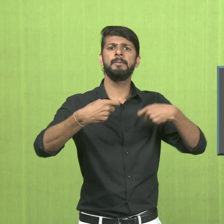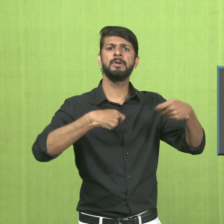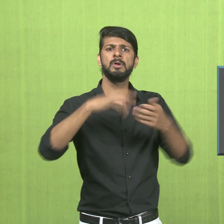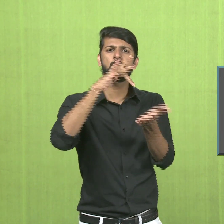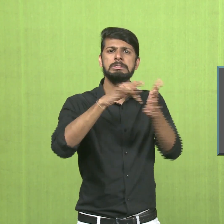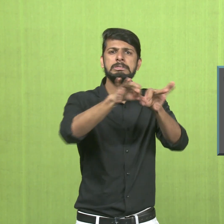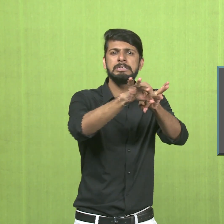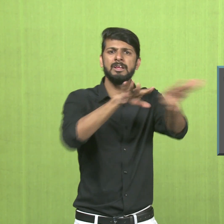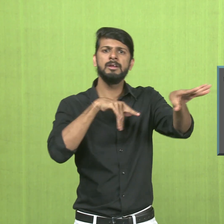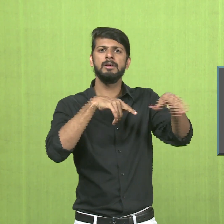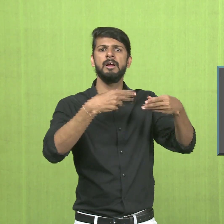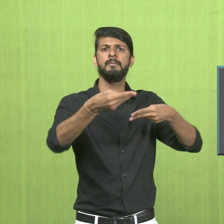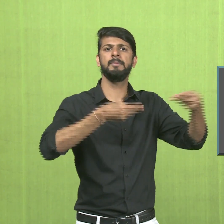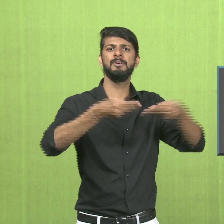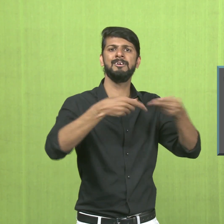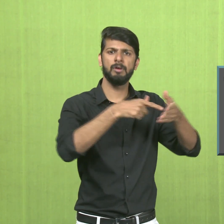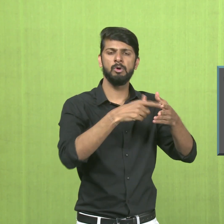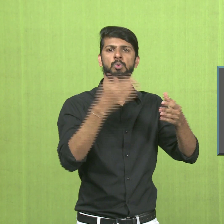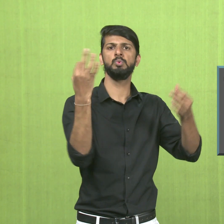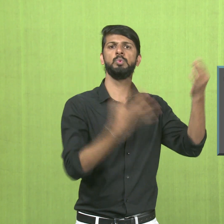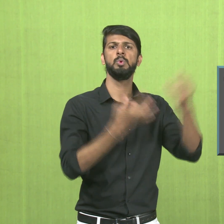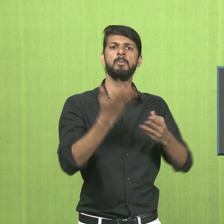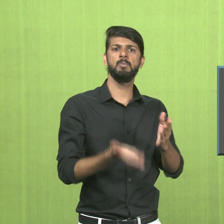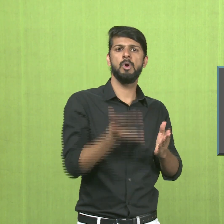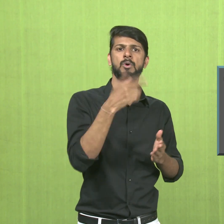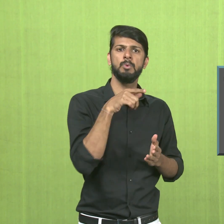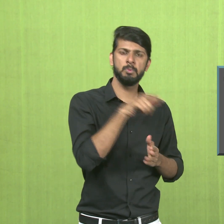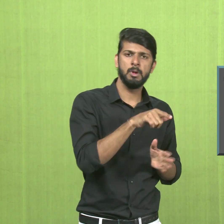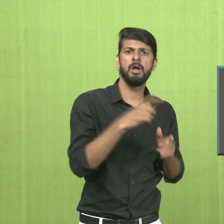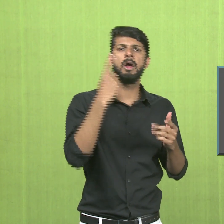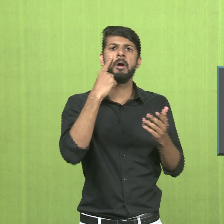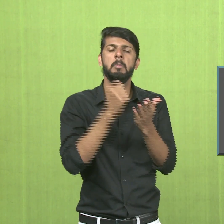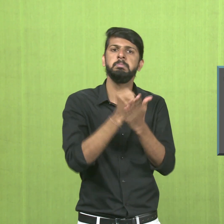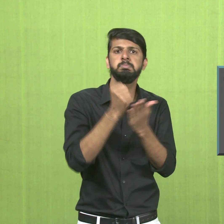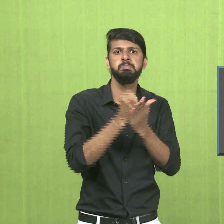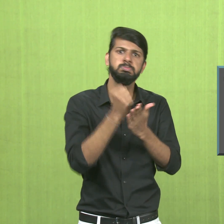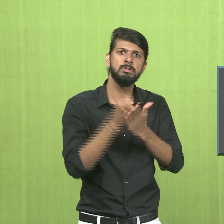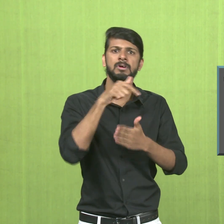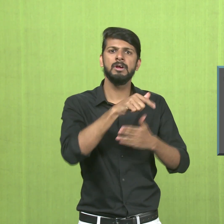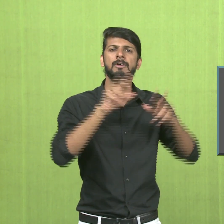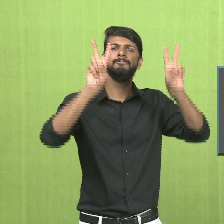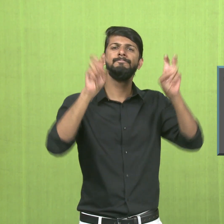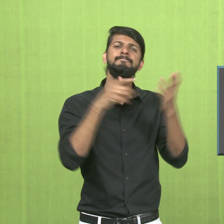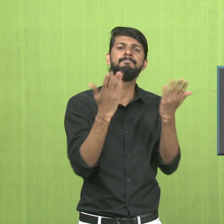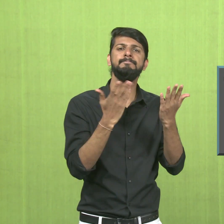To cater to a growing urban market nowadays, artists are experimenting with more secular themes,